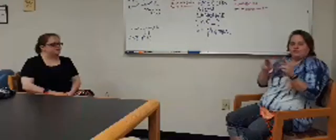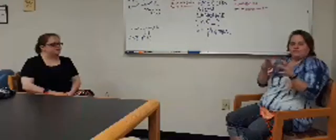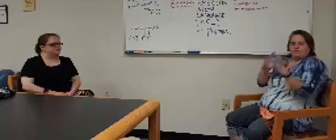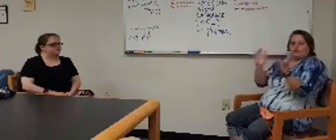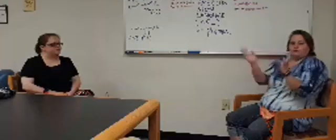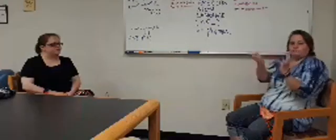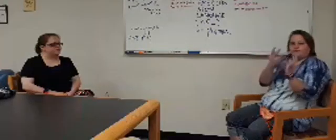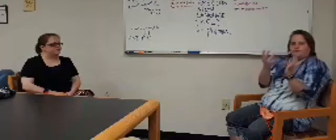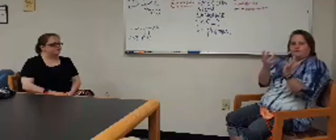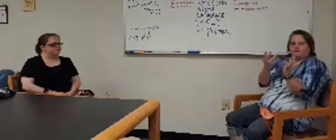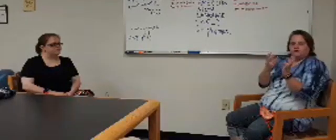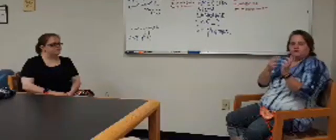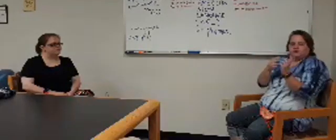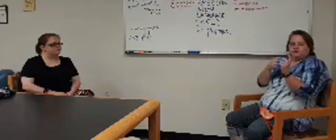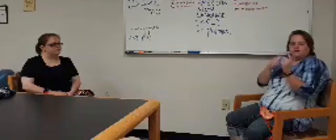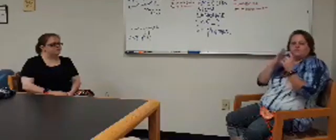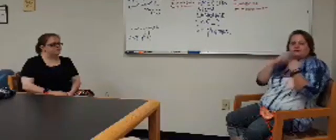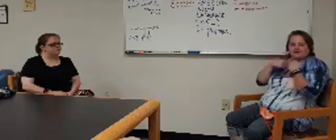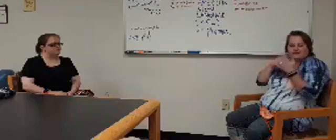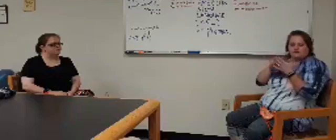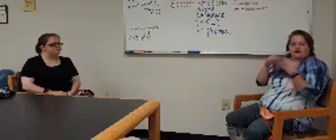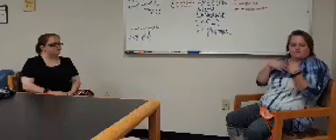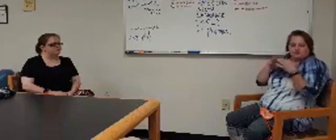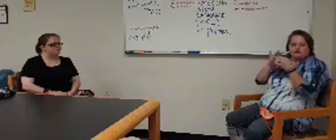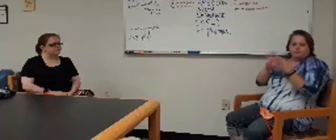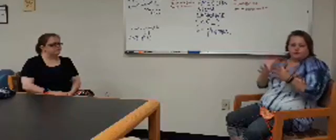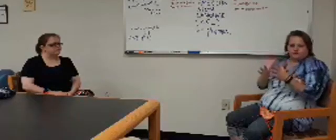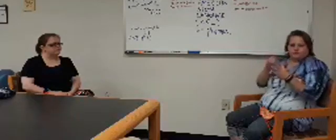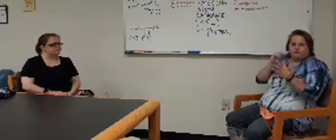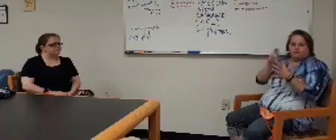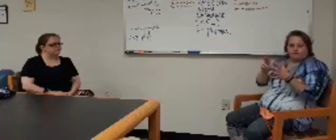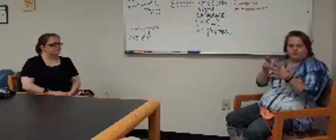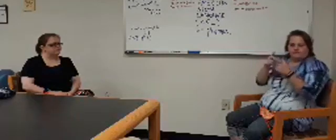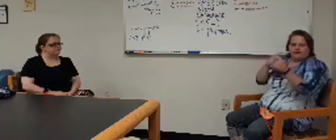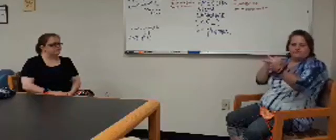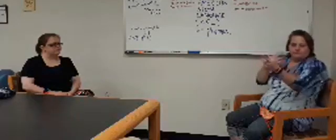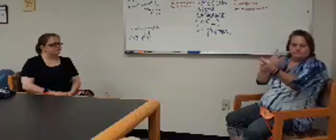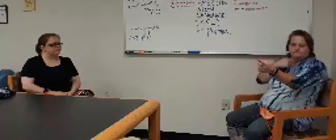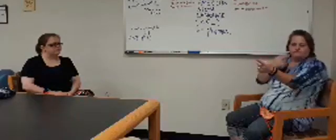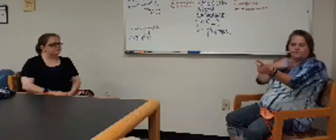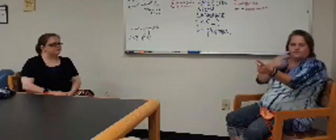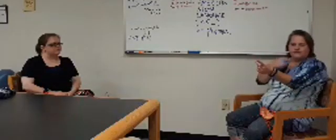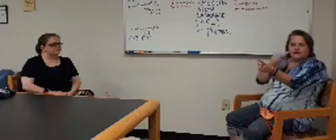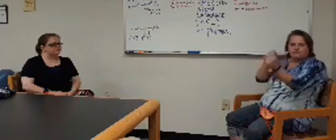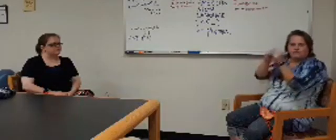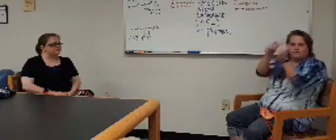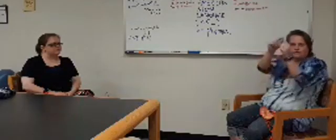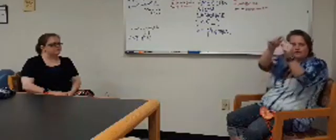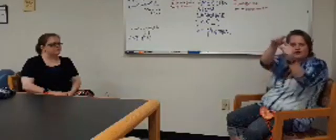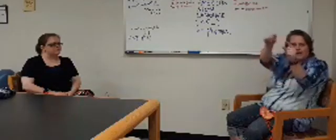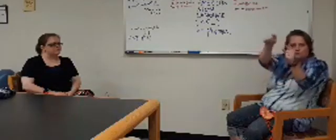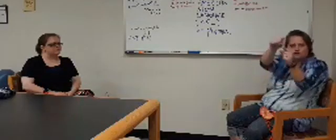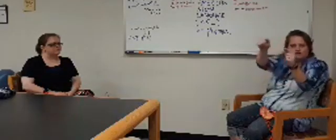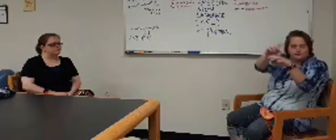whole bunch of people, it'd be nice to have the interpreter, or they have a voice out with the word captured on the